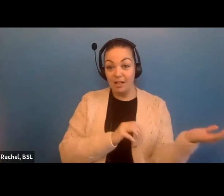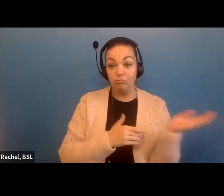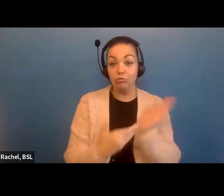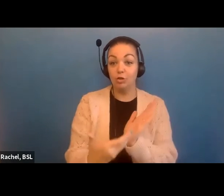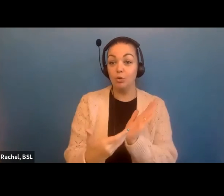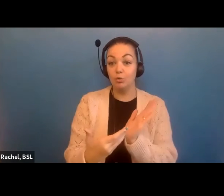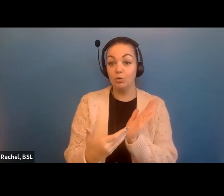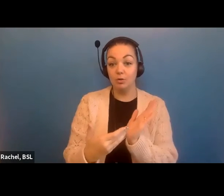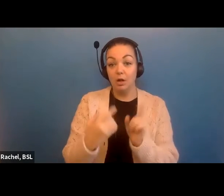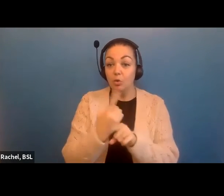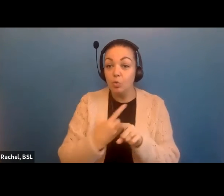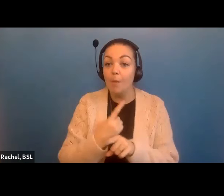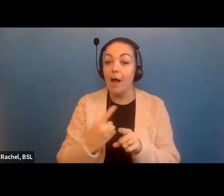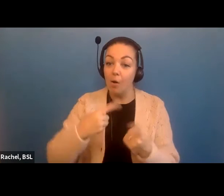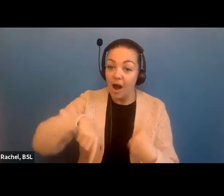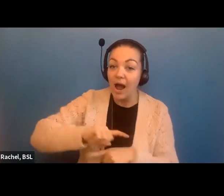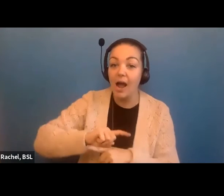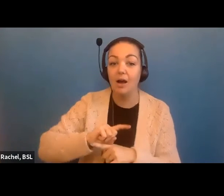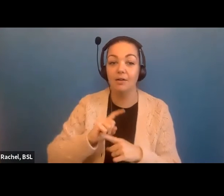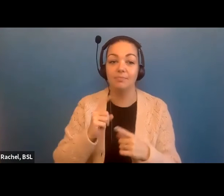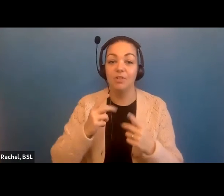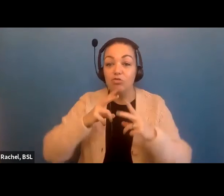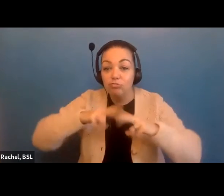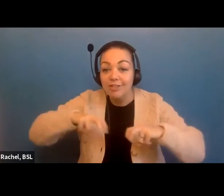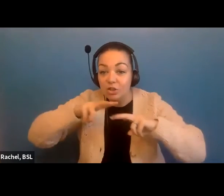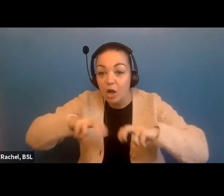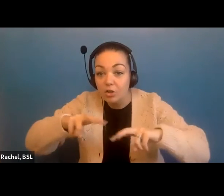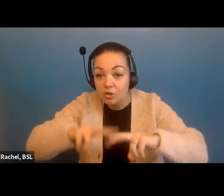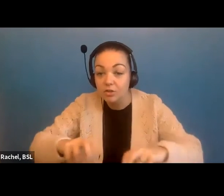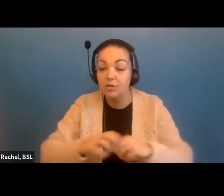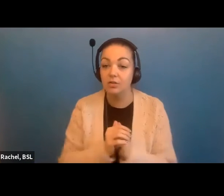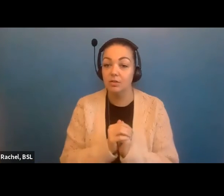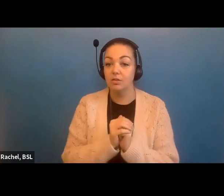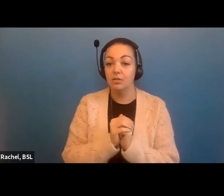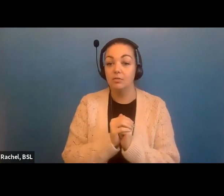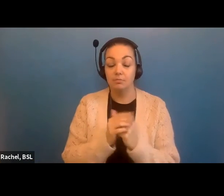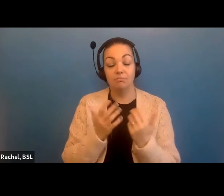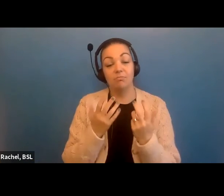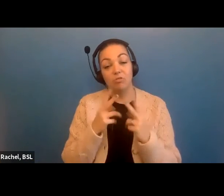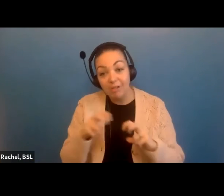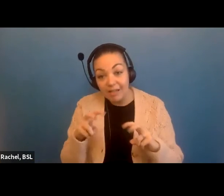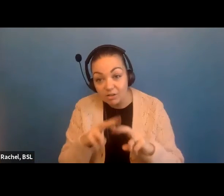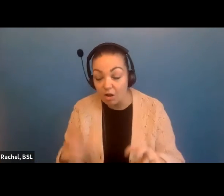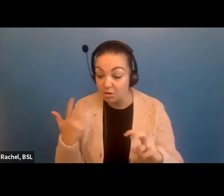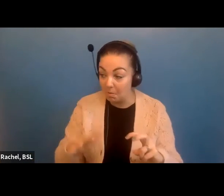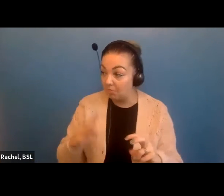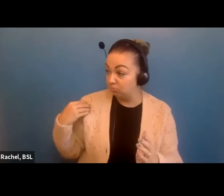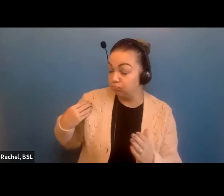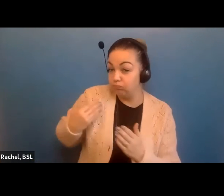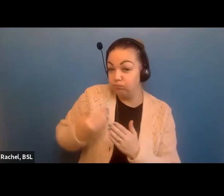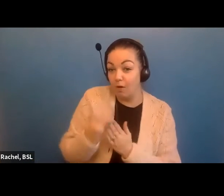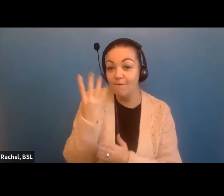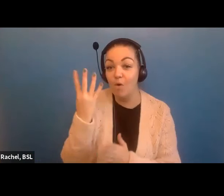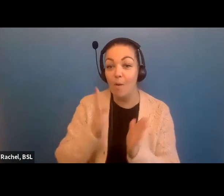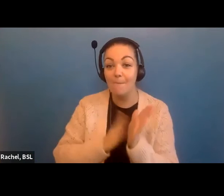our some research, our research, which has done past 4 months.